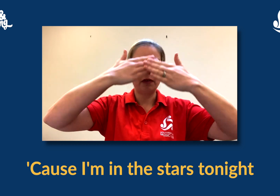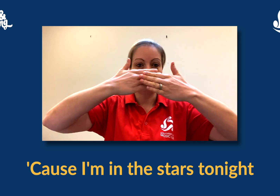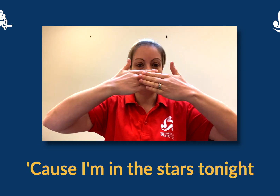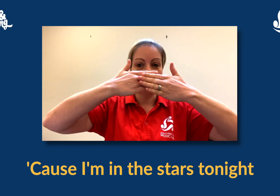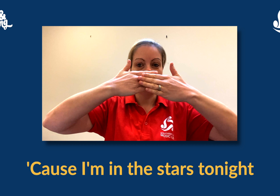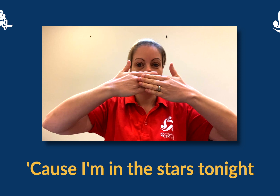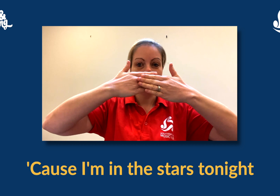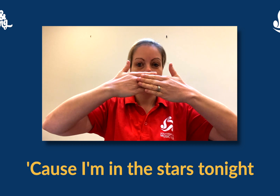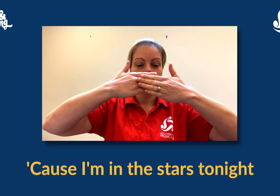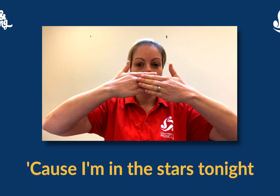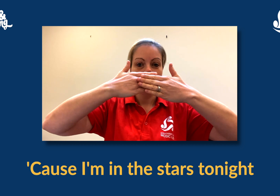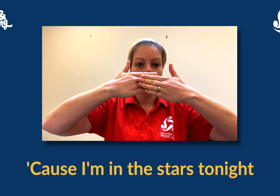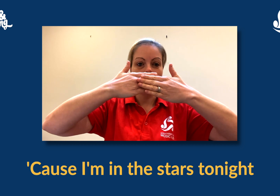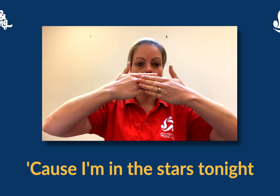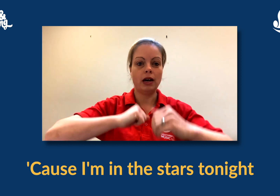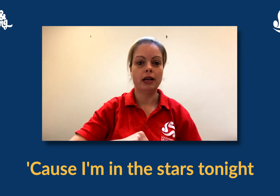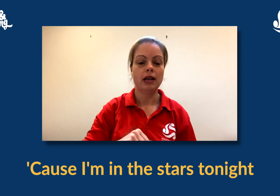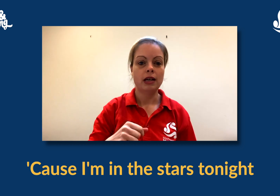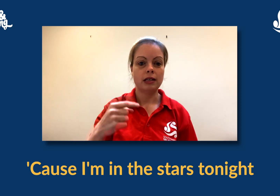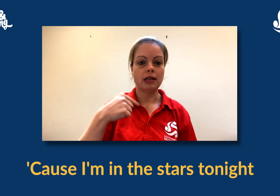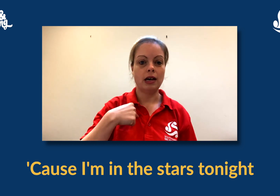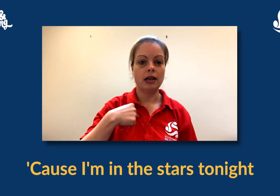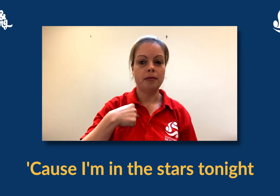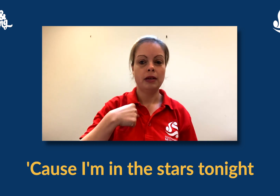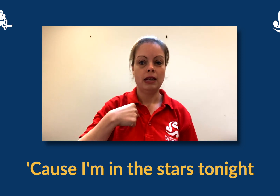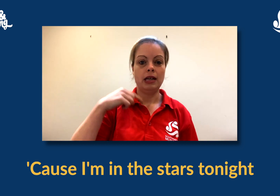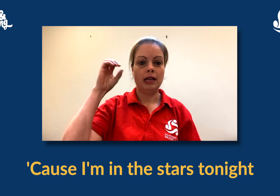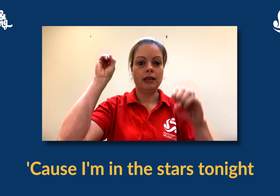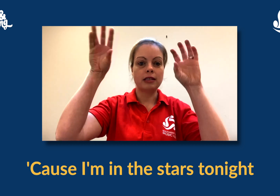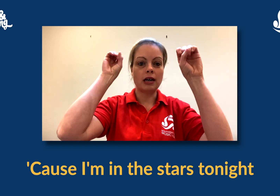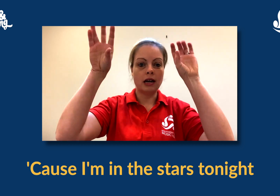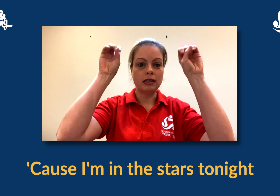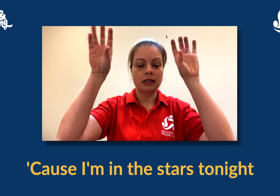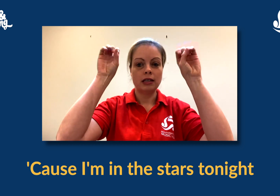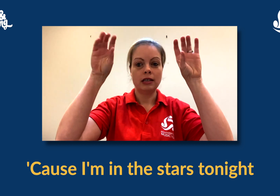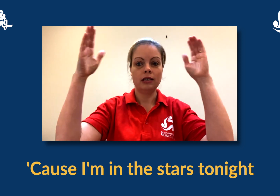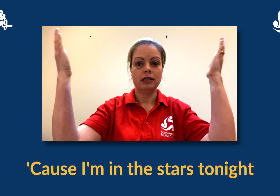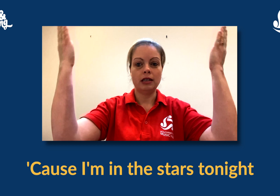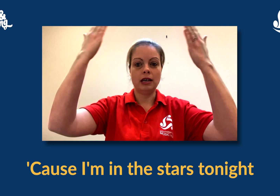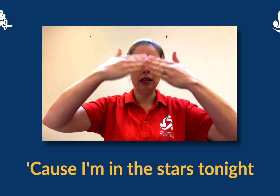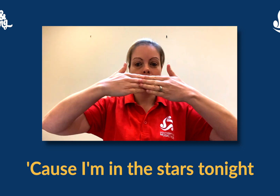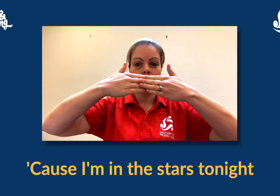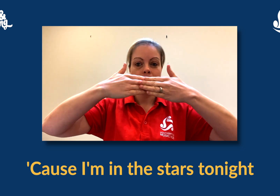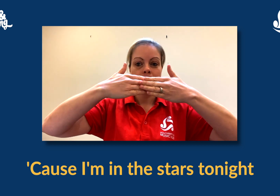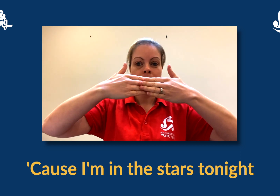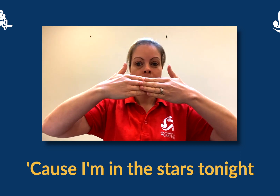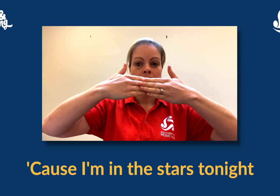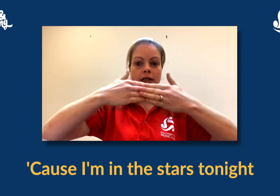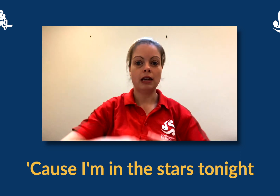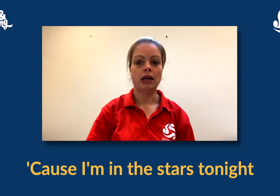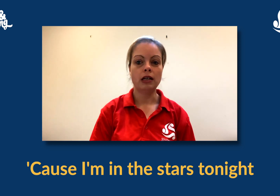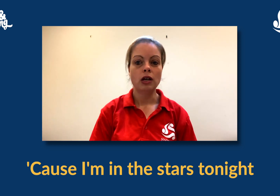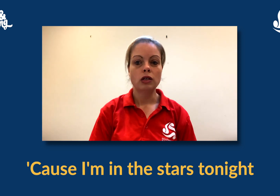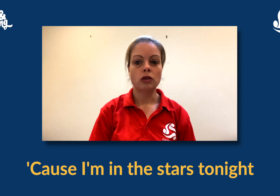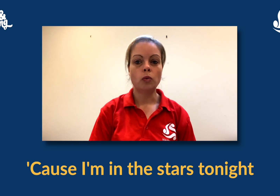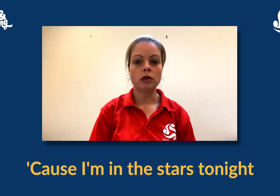coming in front of your face. For the whole line, because I'm in the stars tonight.